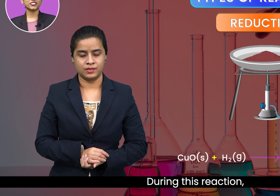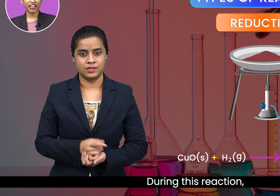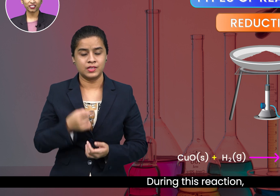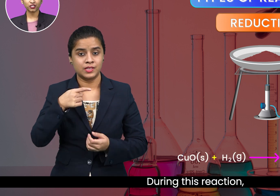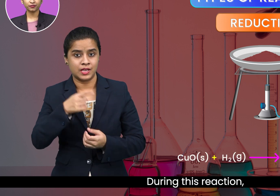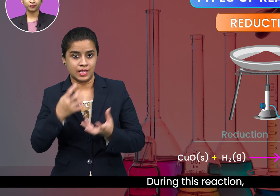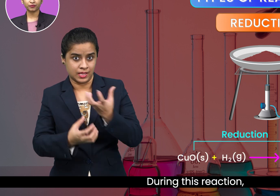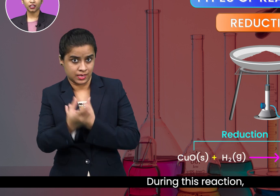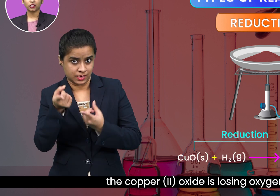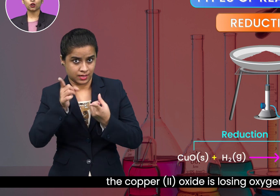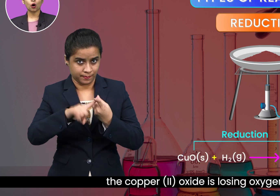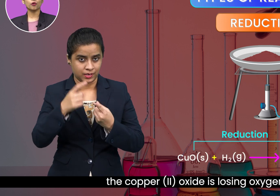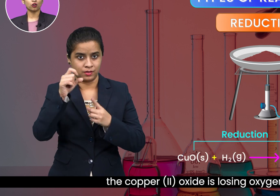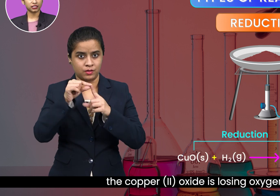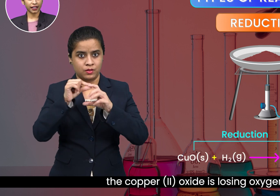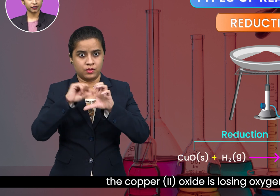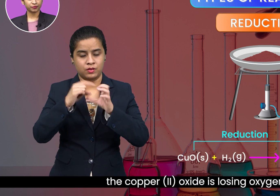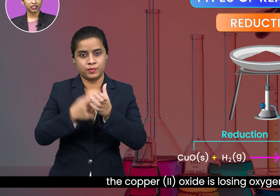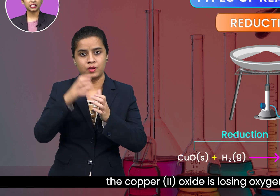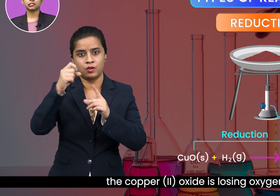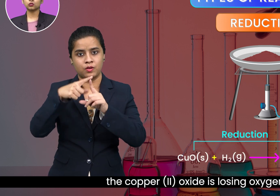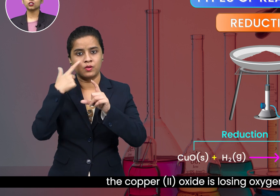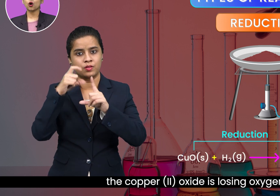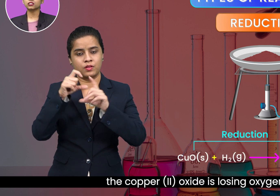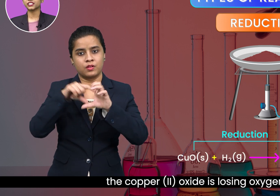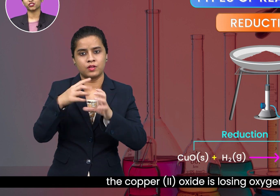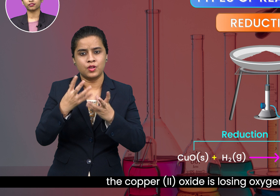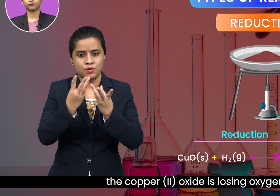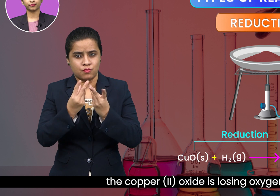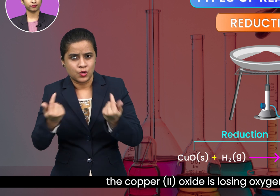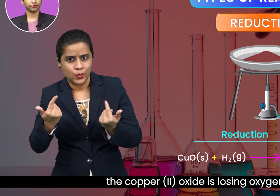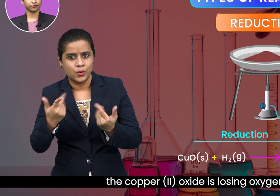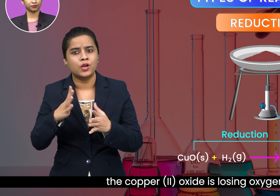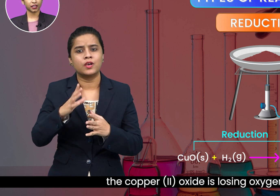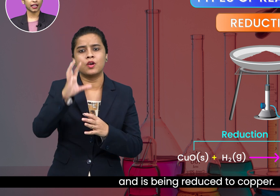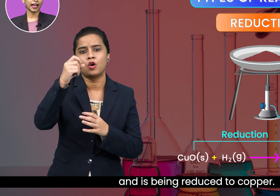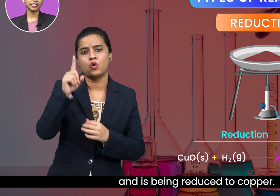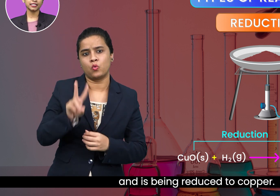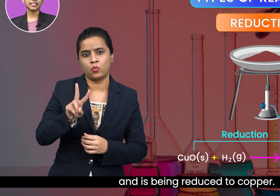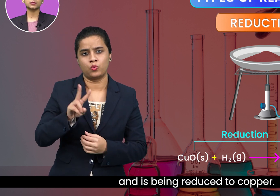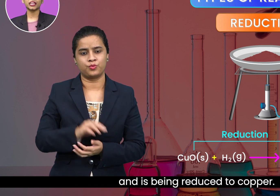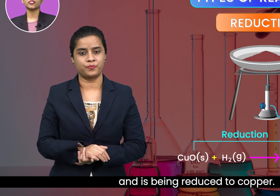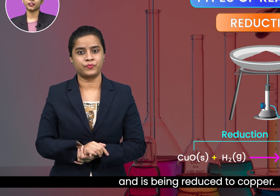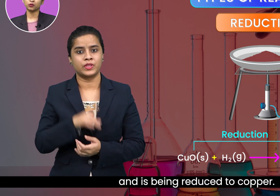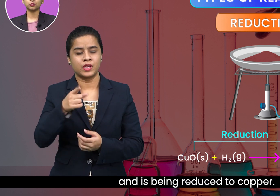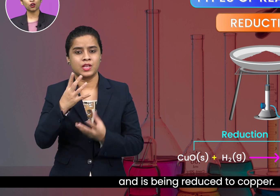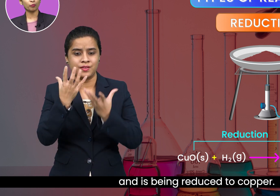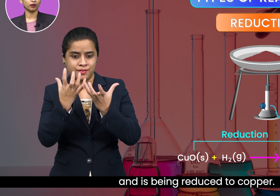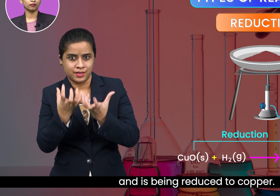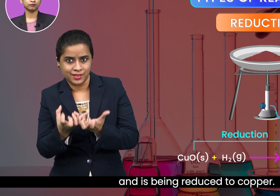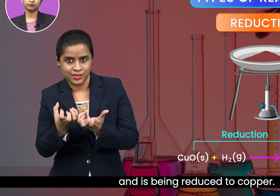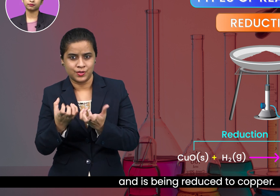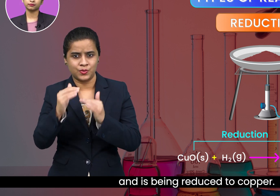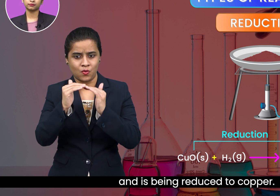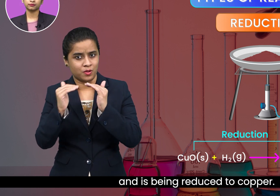During this reaction, the copper oxide is losing oxygen and is being reduced to